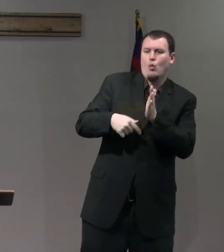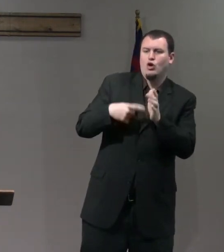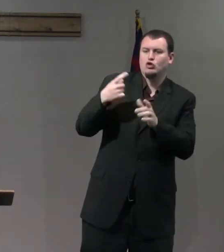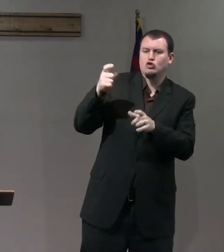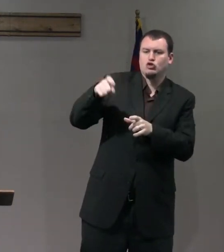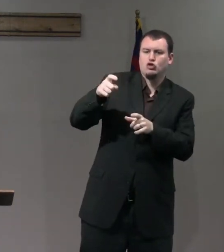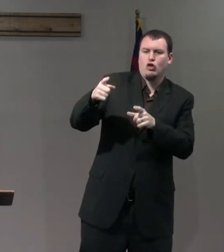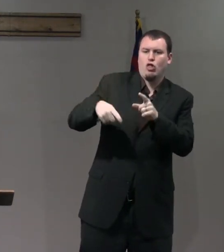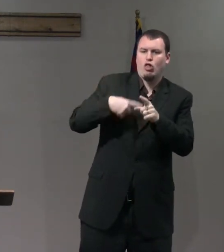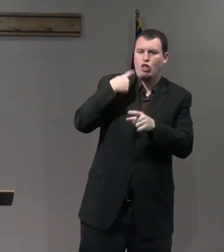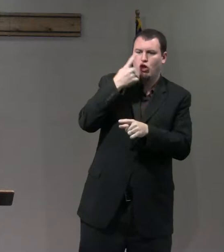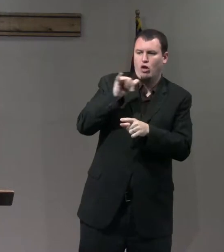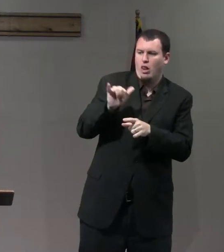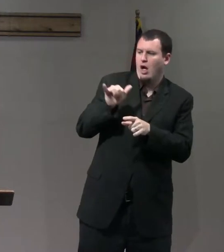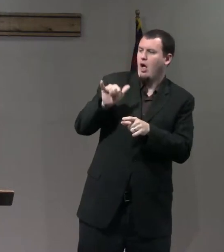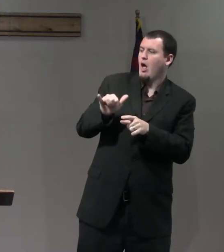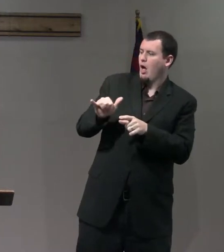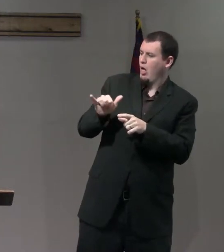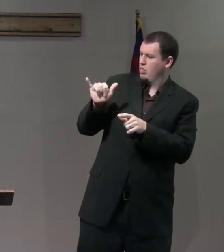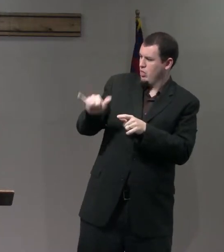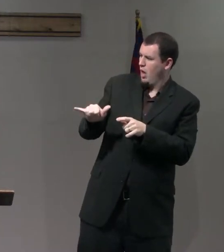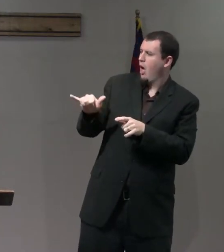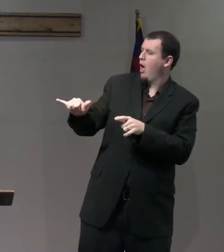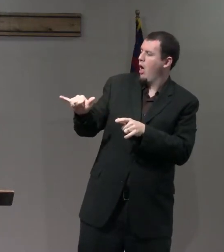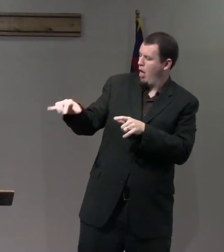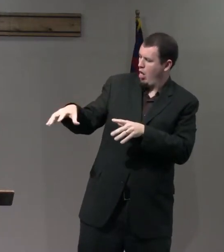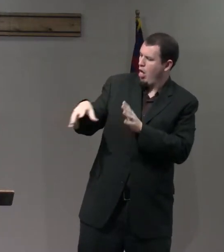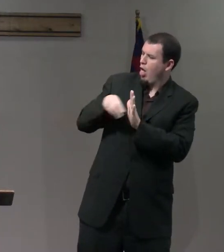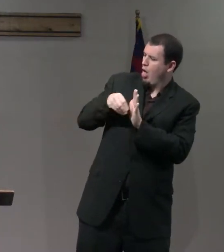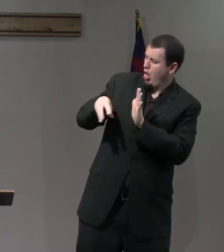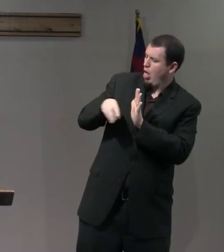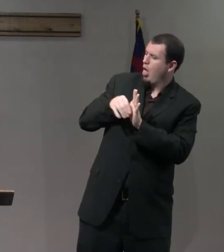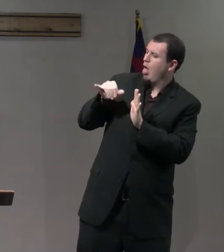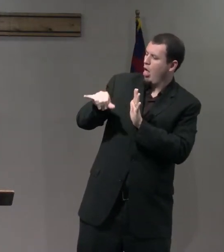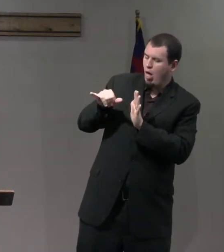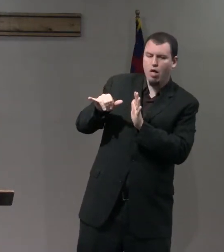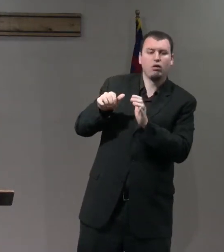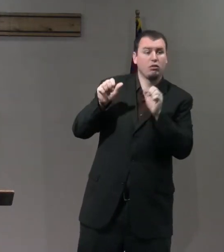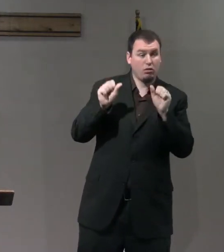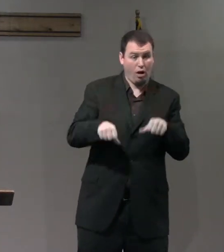And we can copy their example of what a servant leader is like.